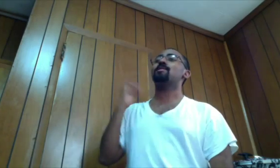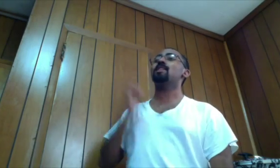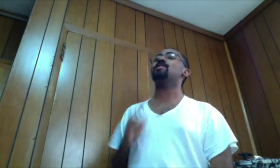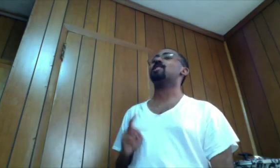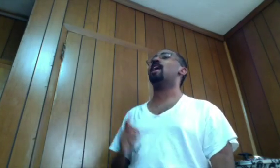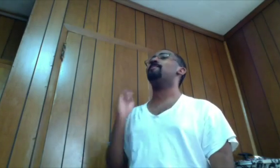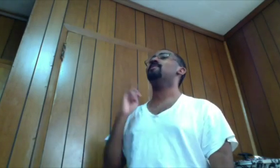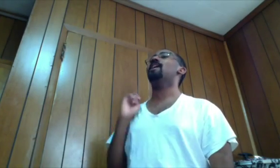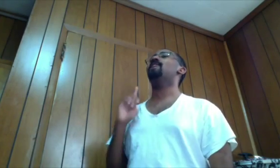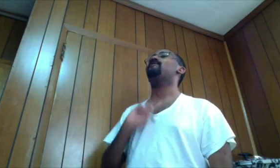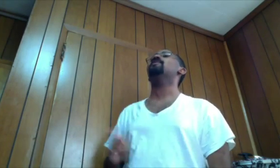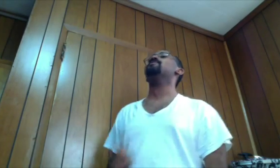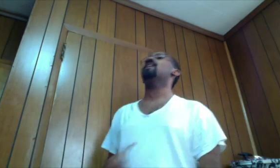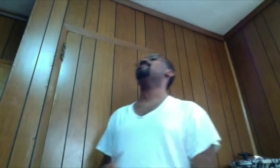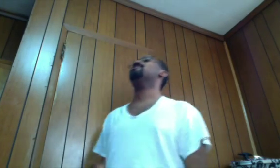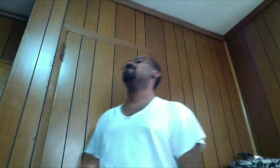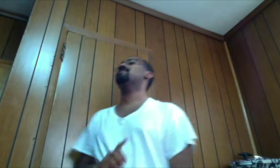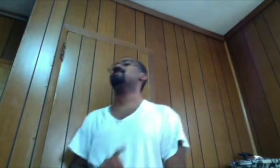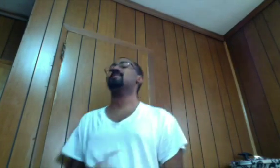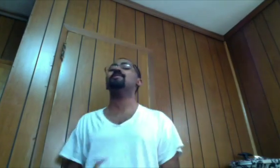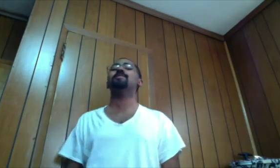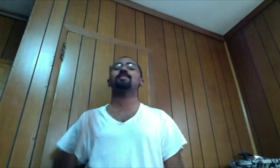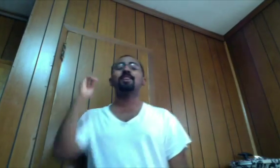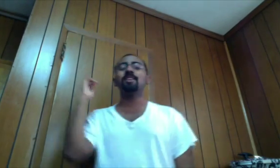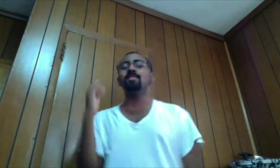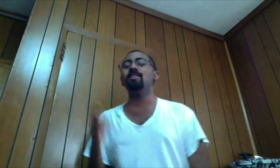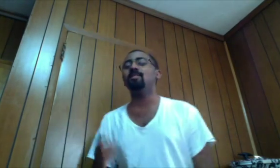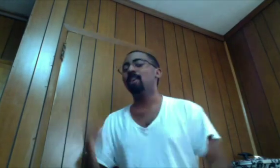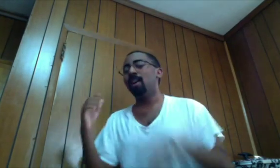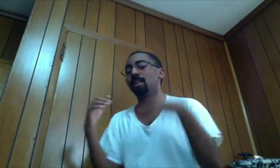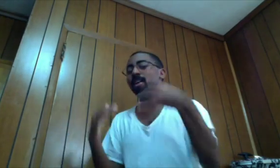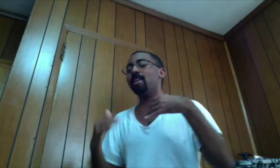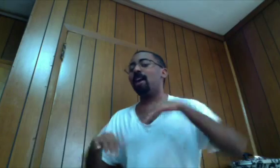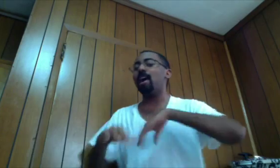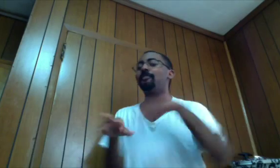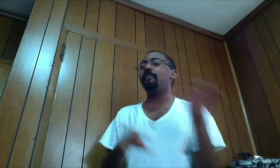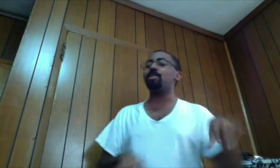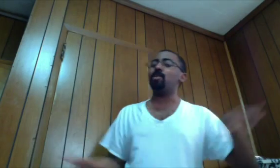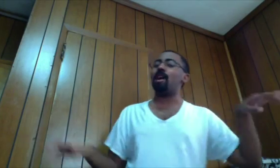dust shop in the first episode of the series. Yo, nigga, how the fuck you have a